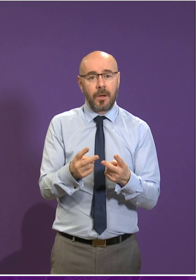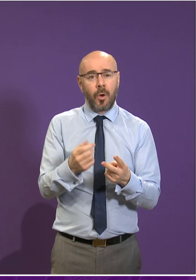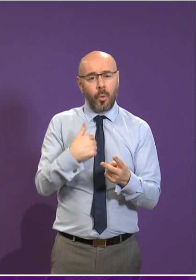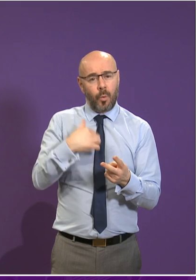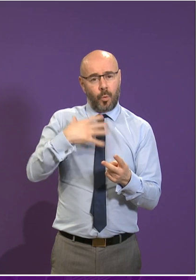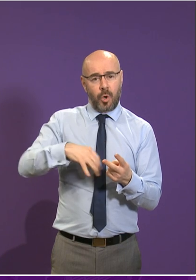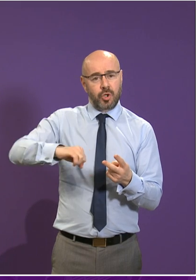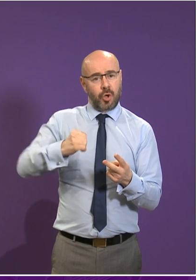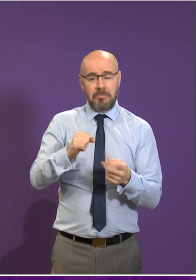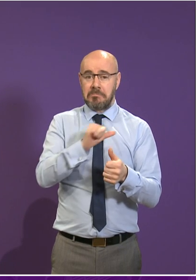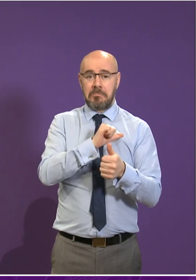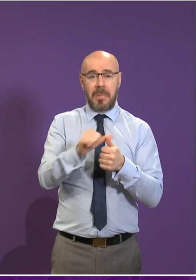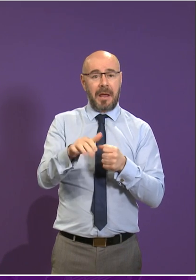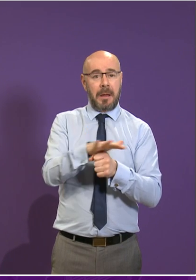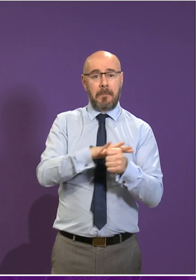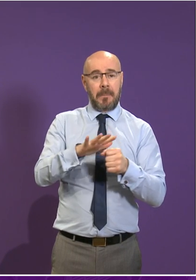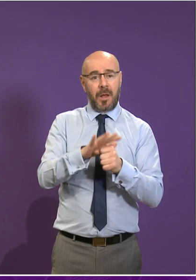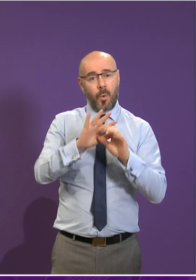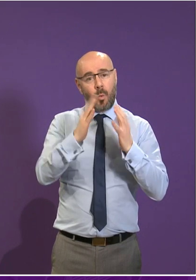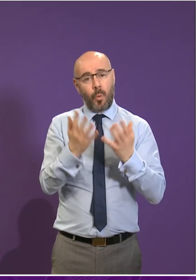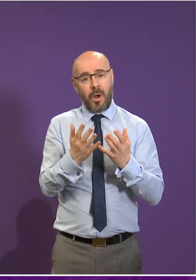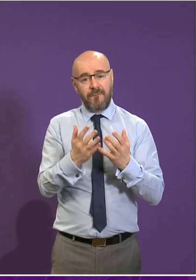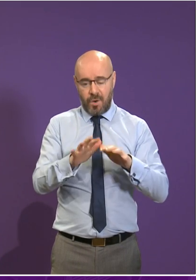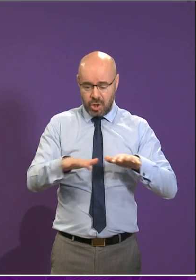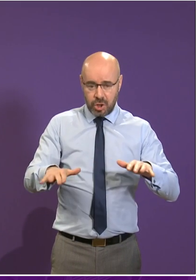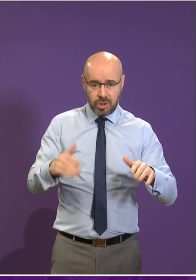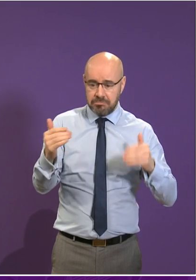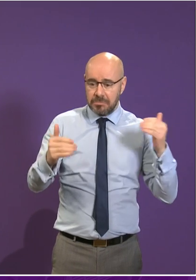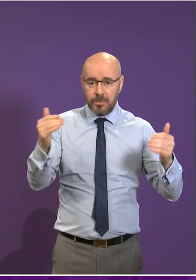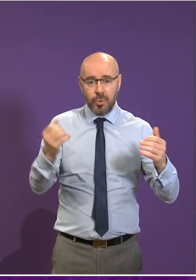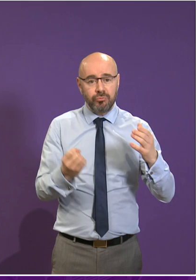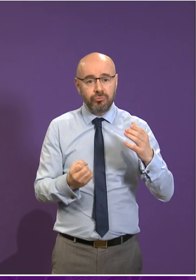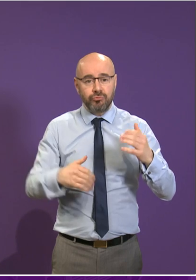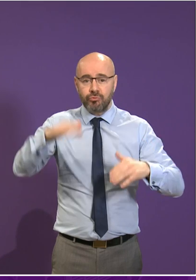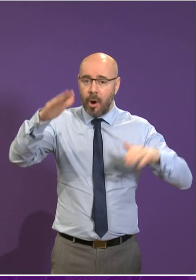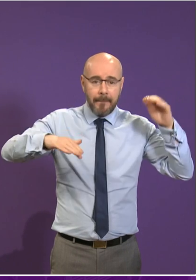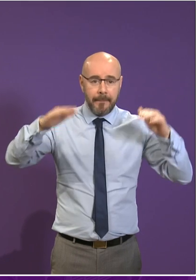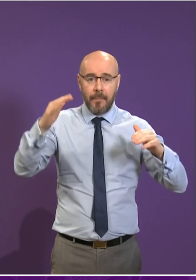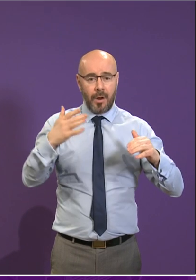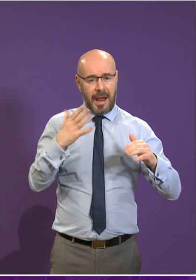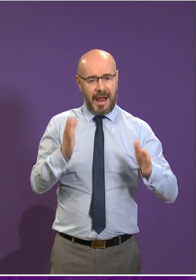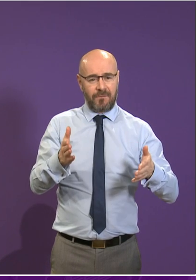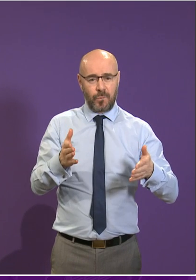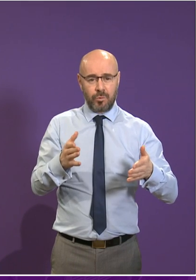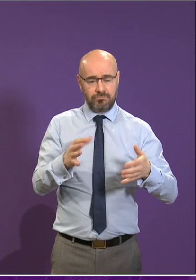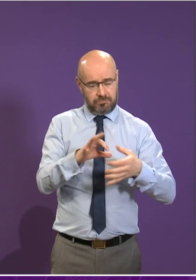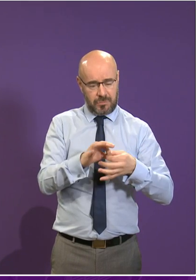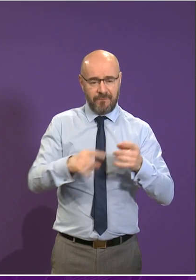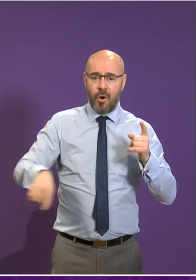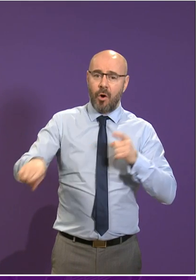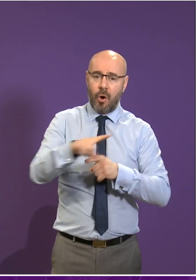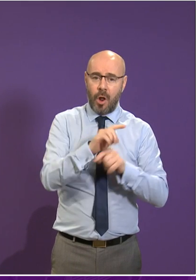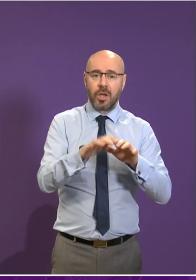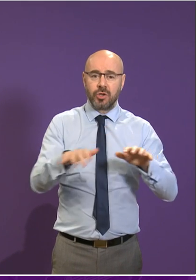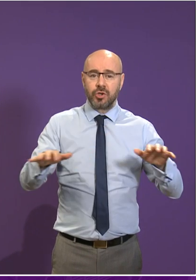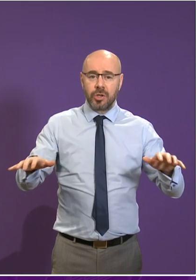the best place in the world for our children and our young people to grow up has to apply to all of our children. And we